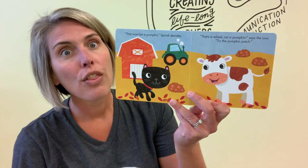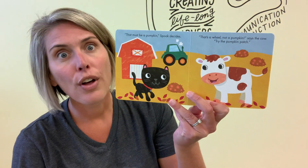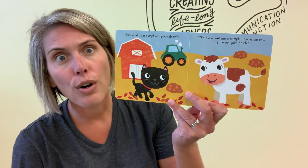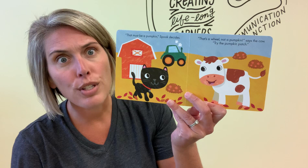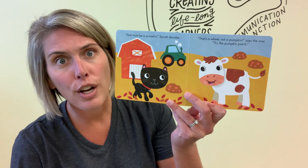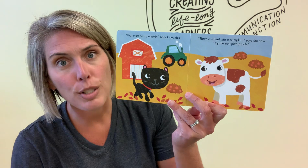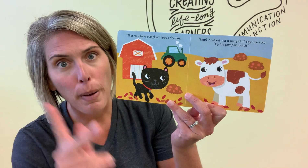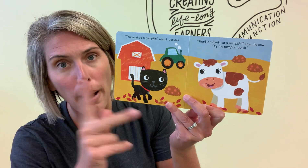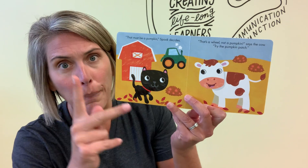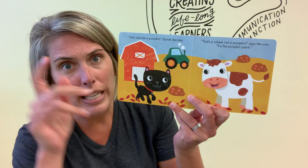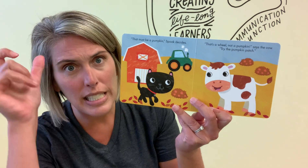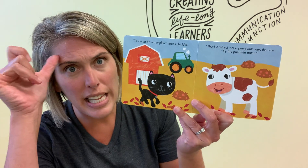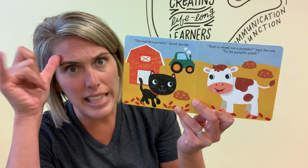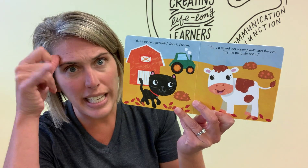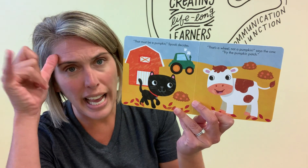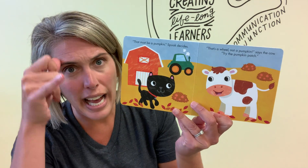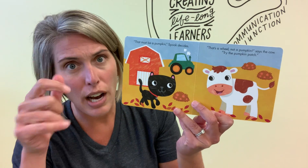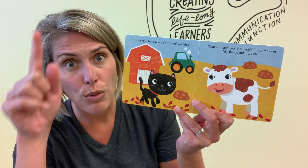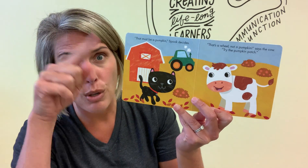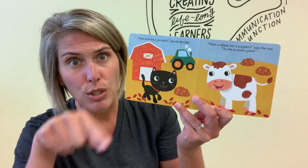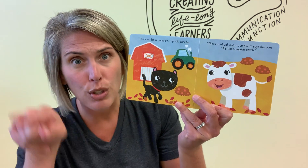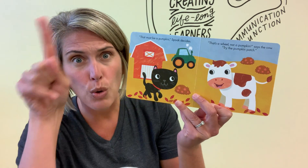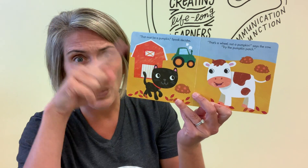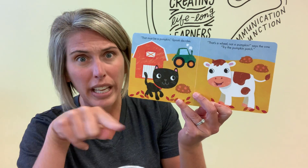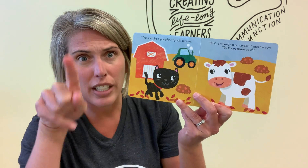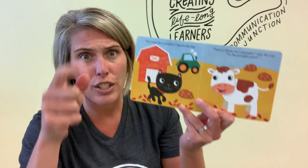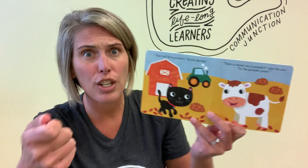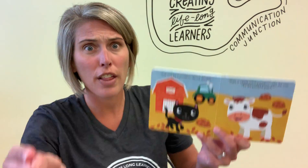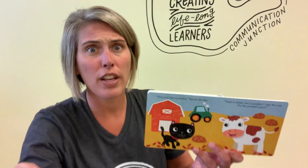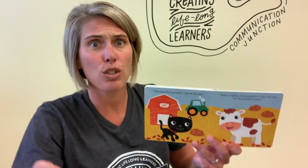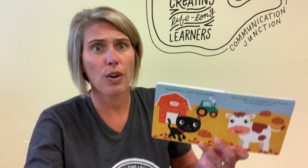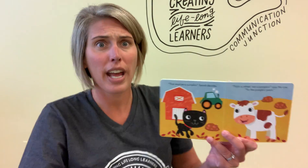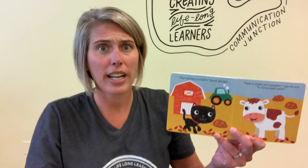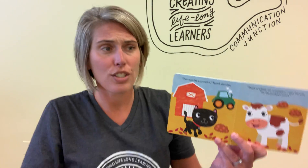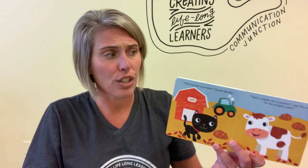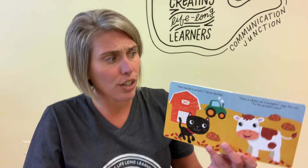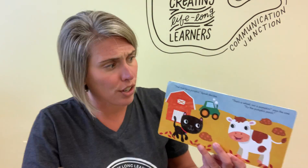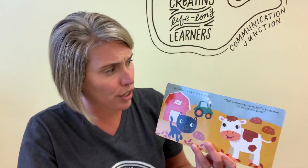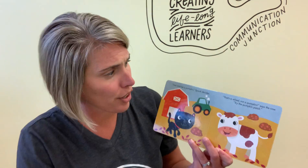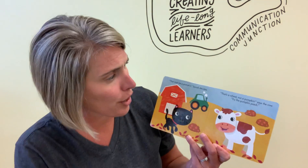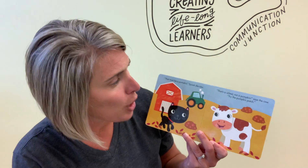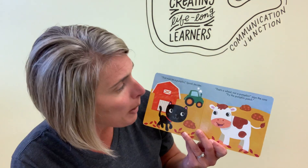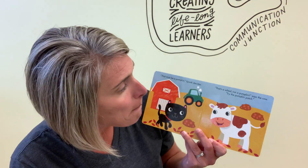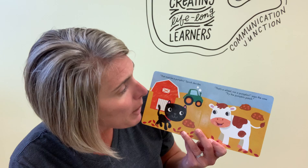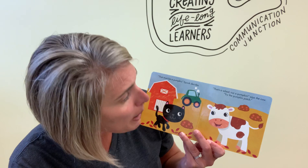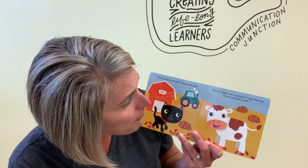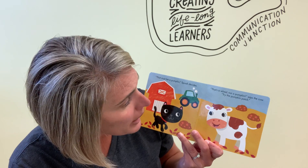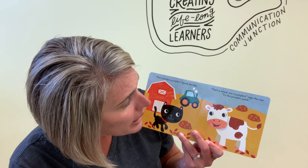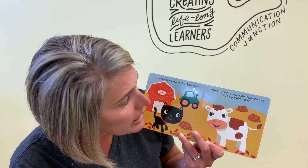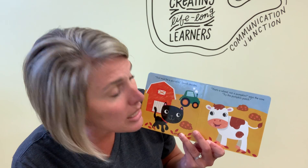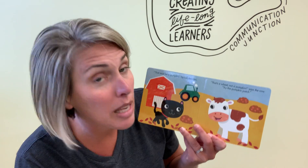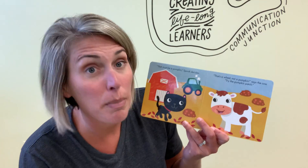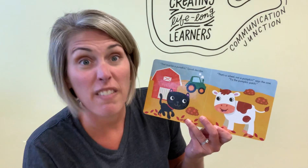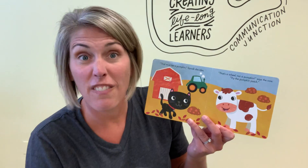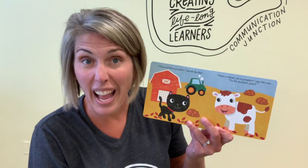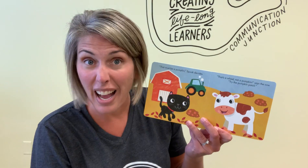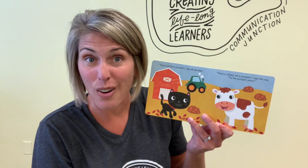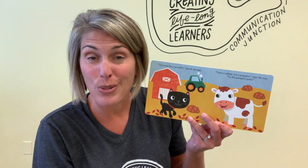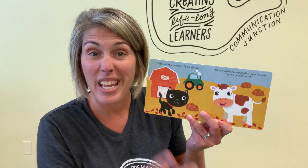Those aren't pumpkins, said the cow. Those are the wheels on the tractor. Pumpkins can be found